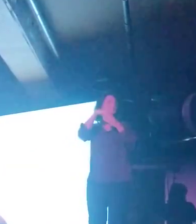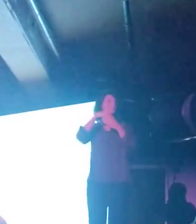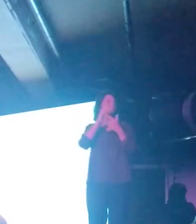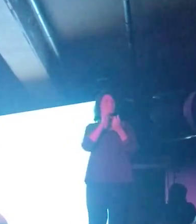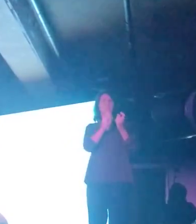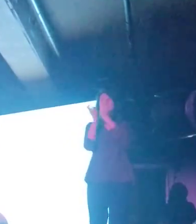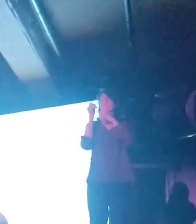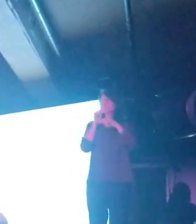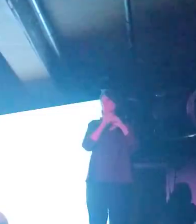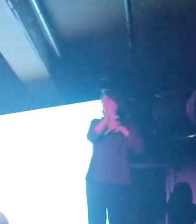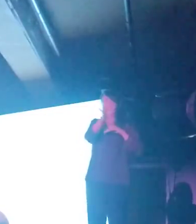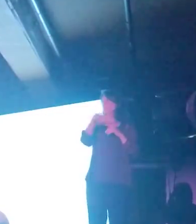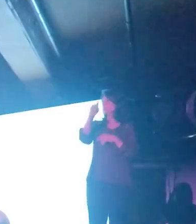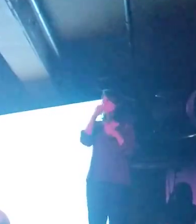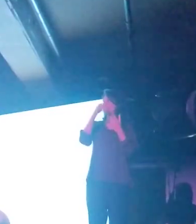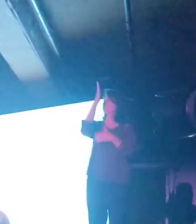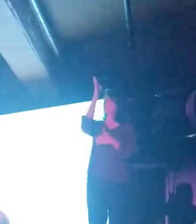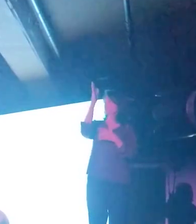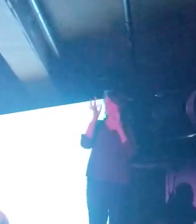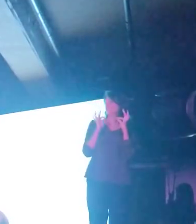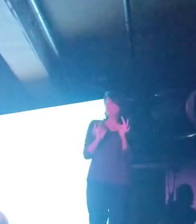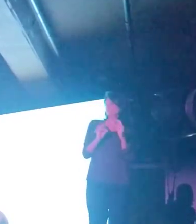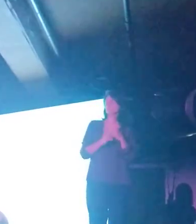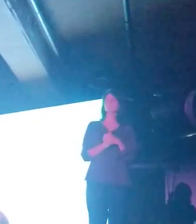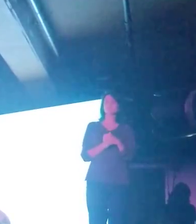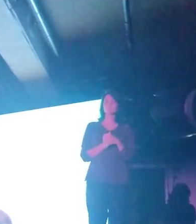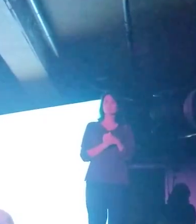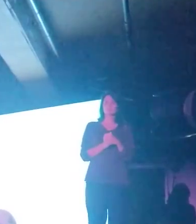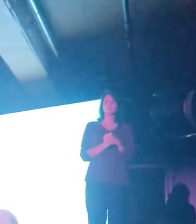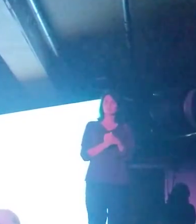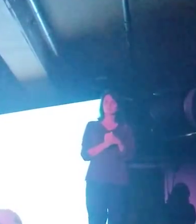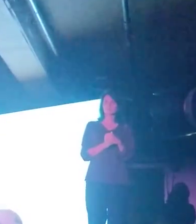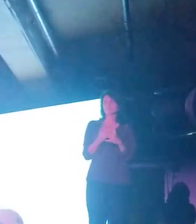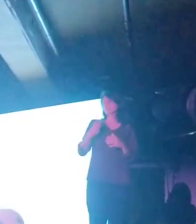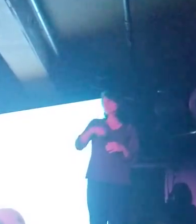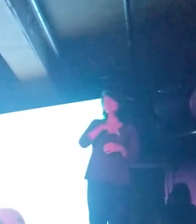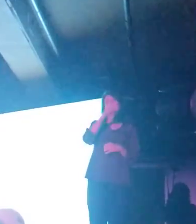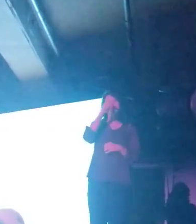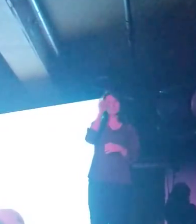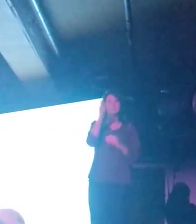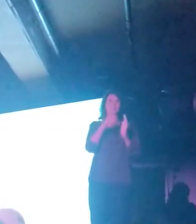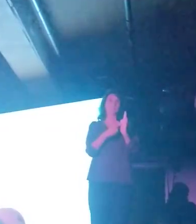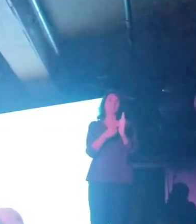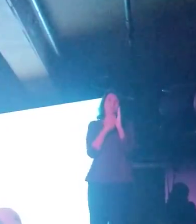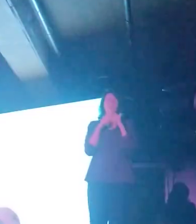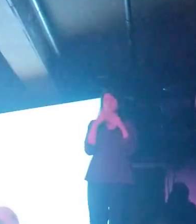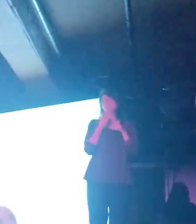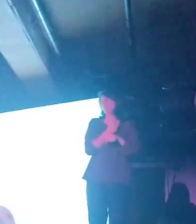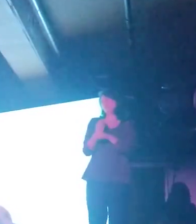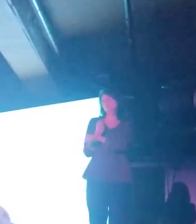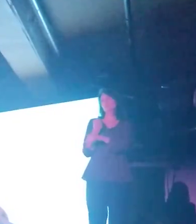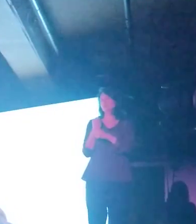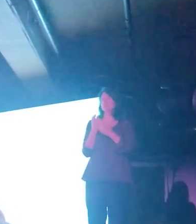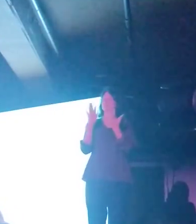really making the future. But we have got to win both, at least one, preferably both houses